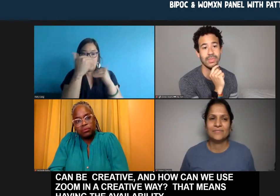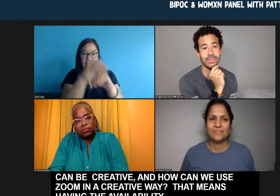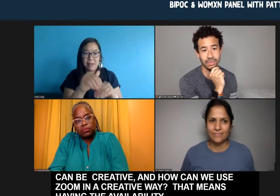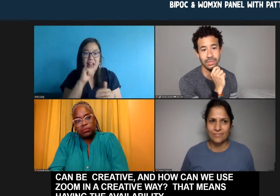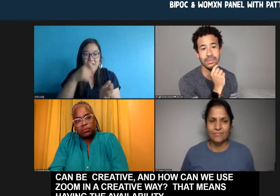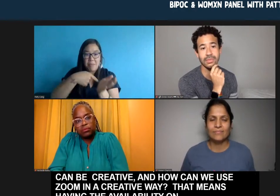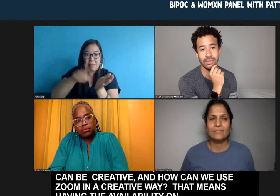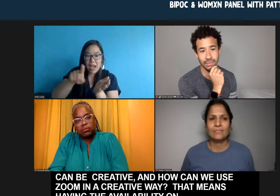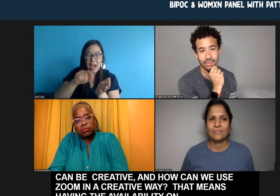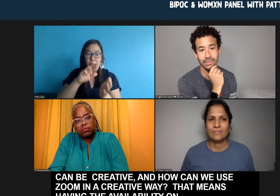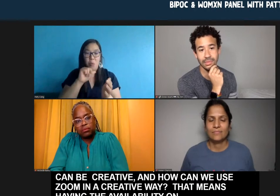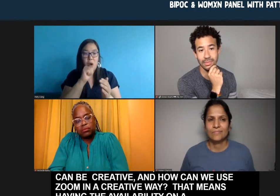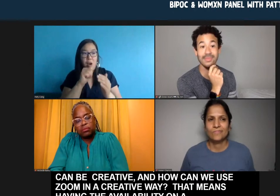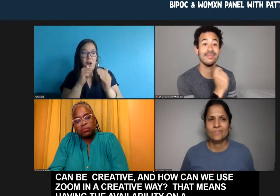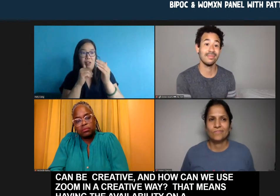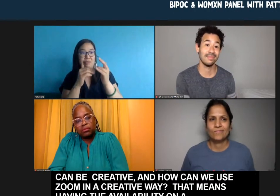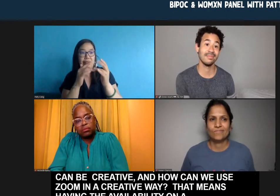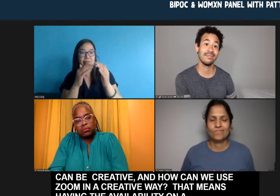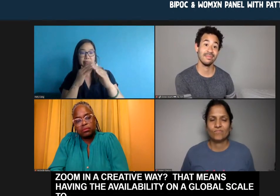watch something. Now, again, our